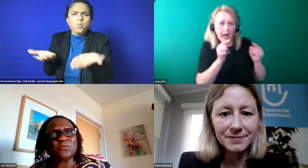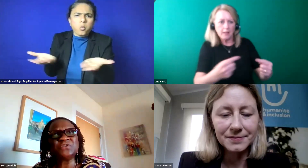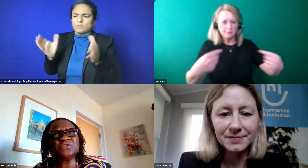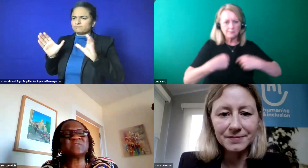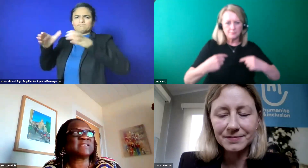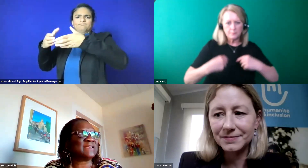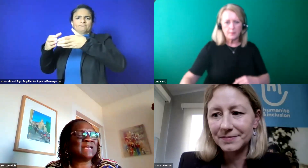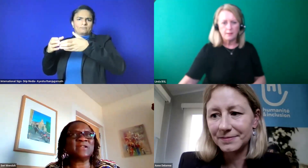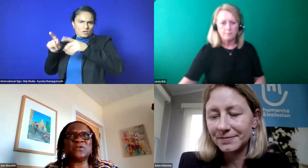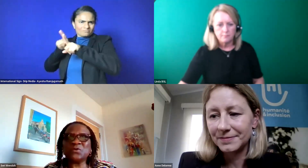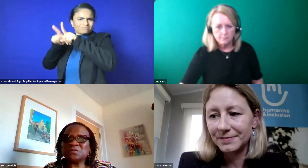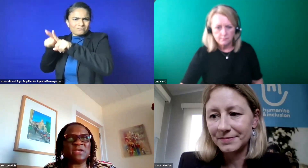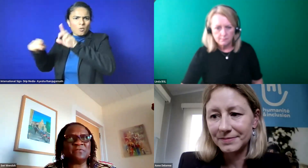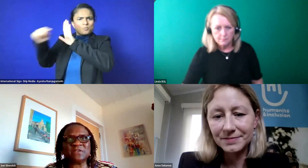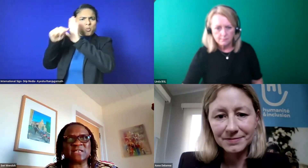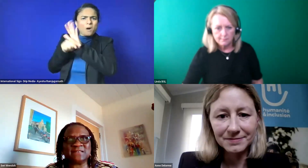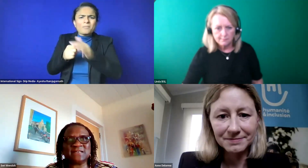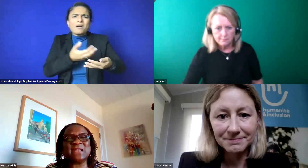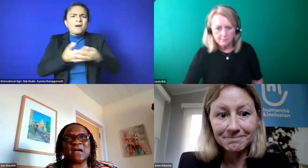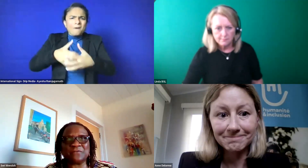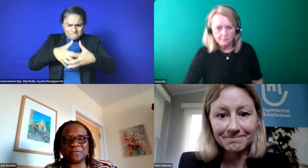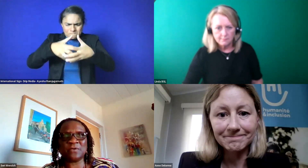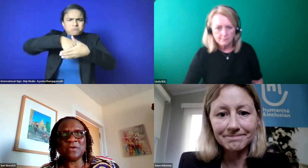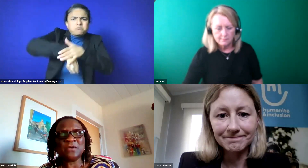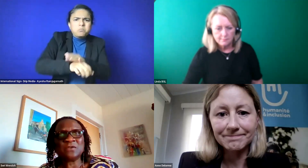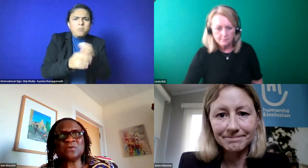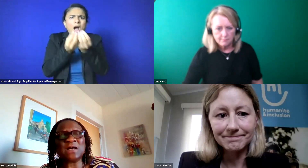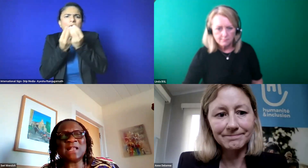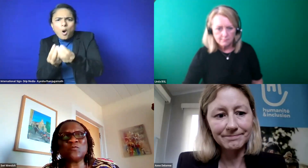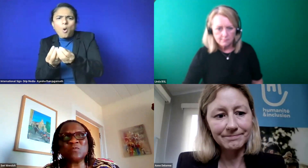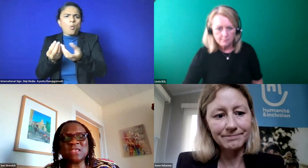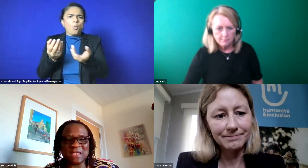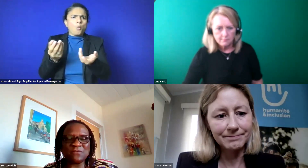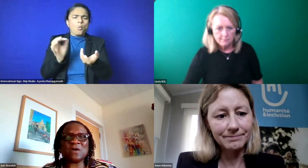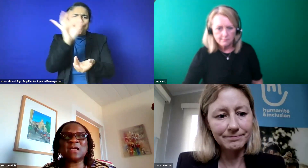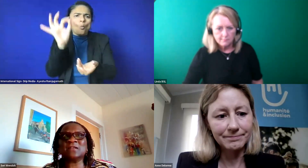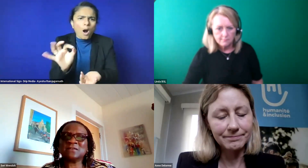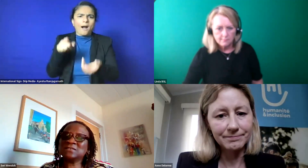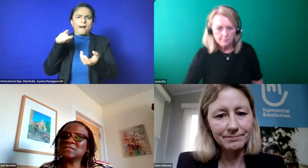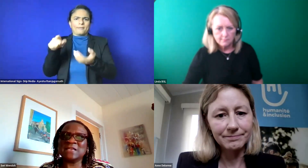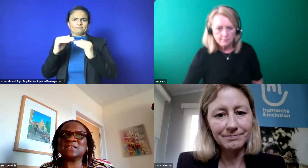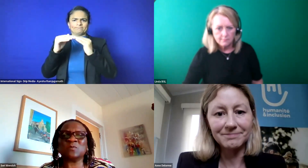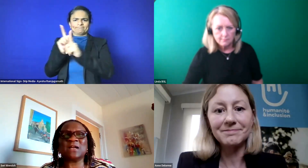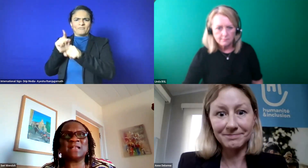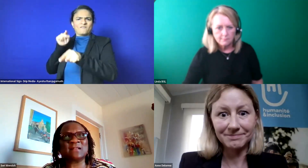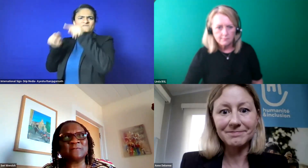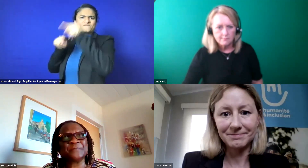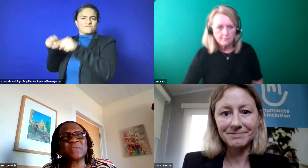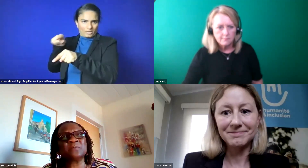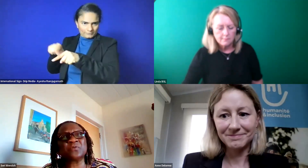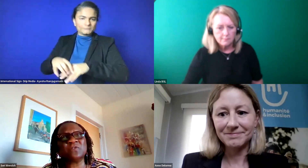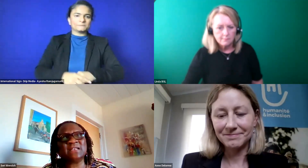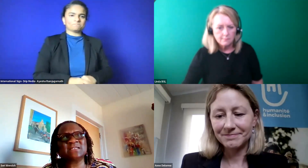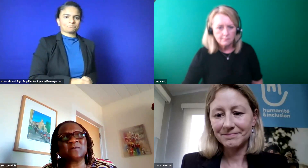Thank you, Anne. What you have said cannot be emphasized enough. So allow me, if I can just take us back a